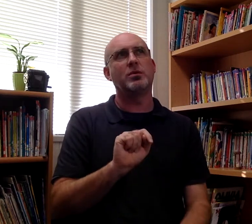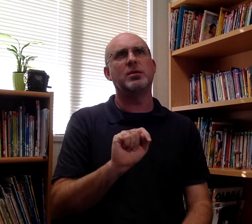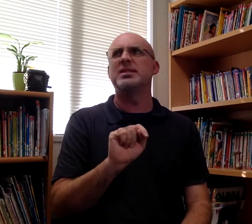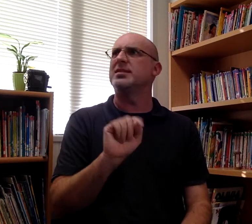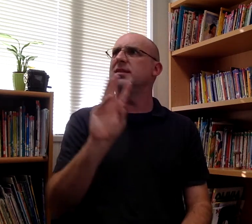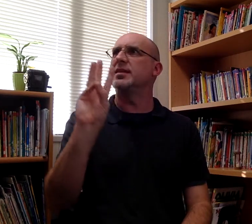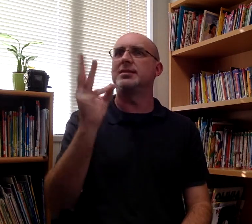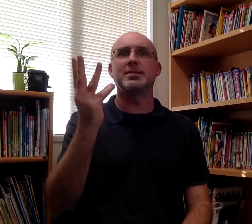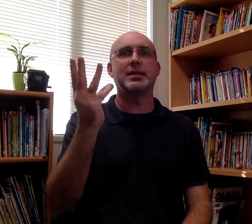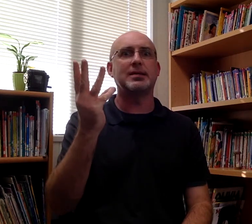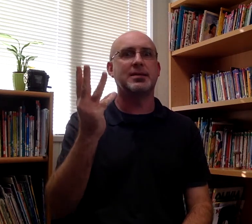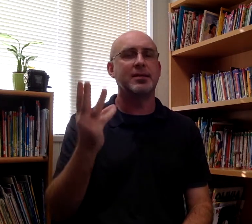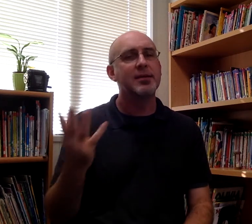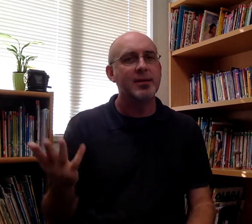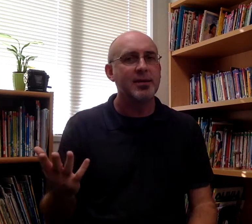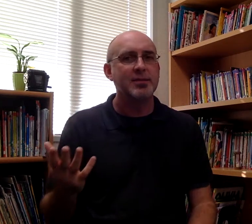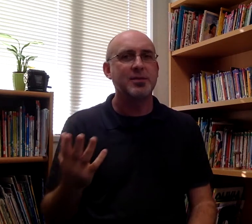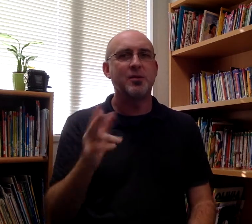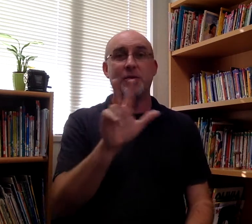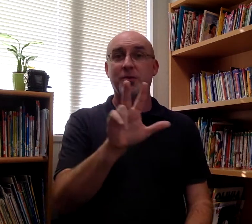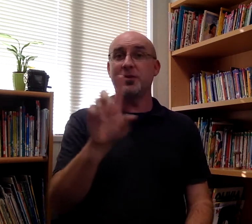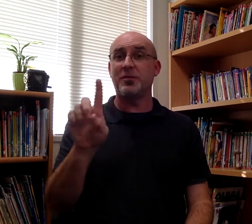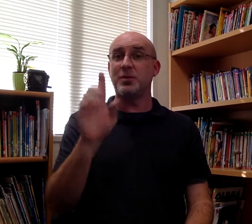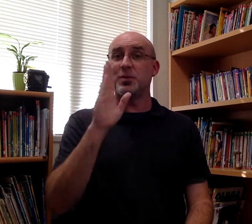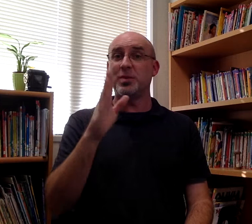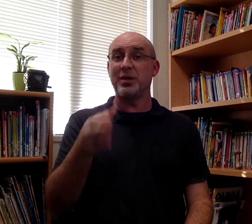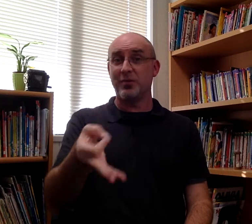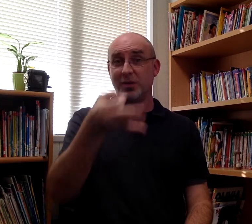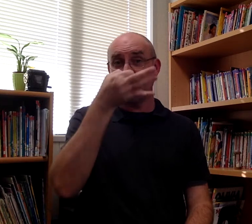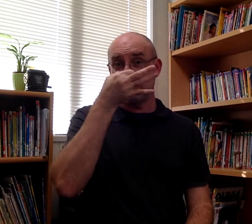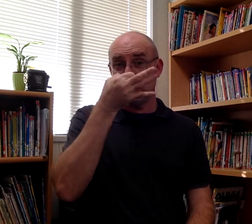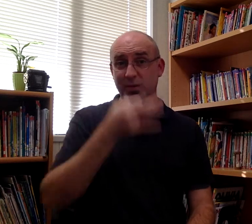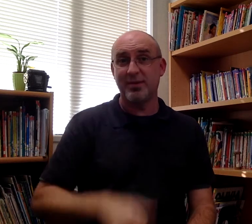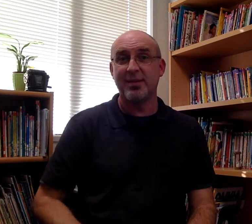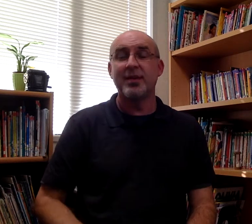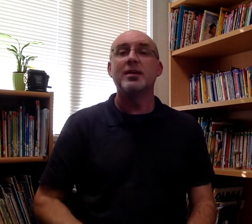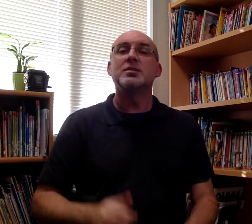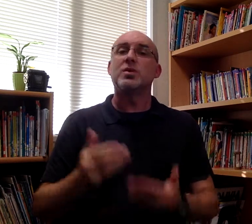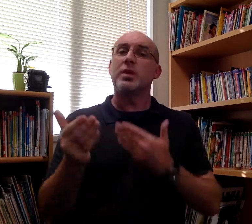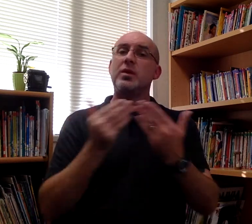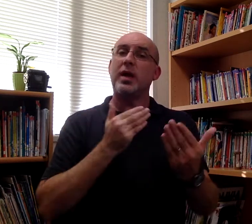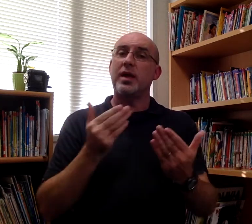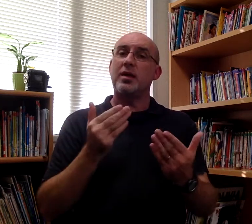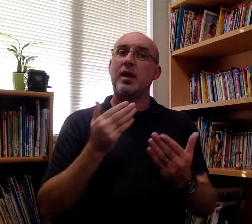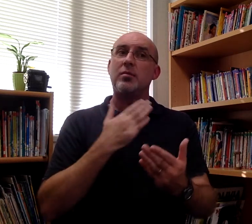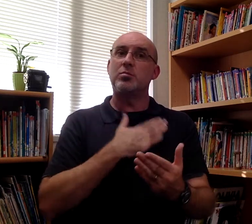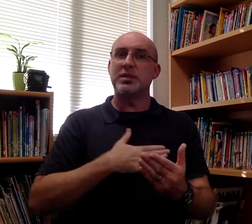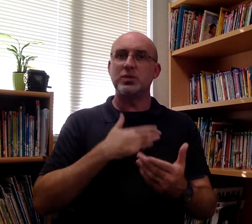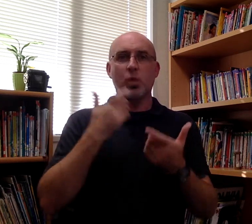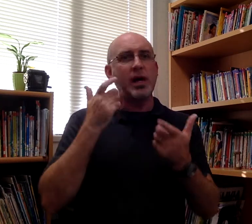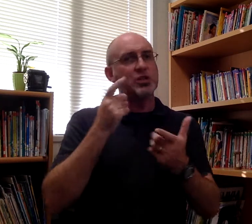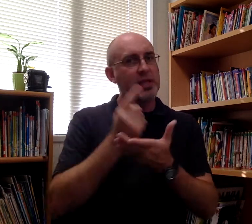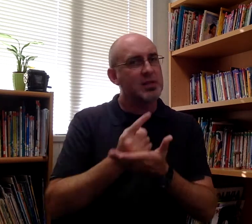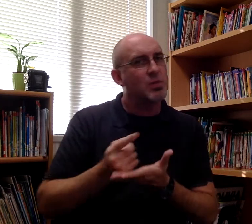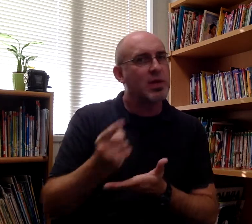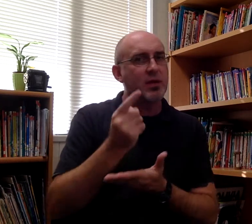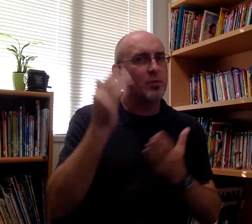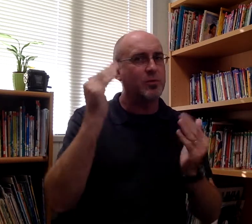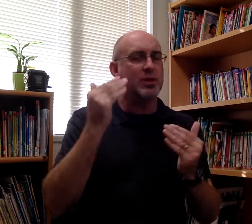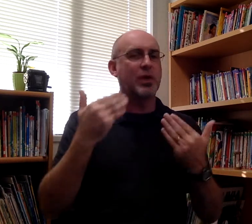what is it today, the 6th. So 31st will be here very soon. So anyway, please watch next week. Hopefully we'll